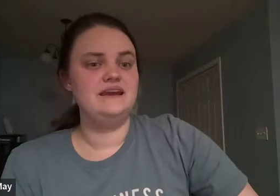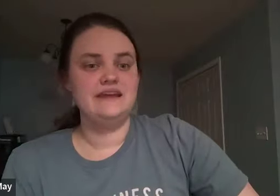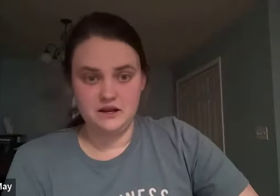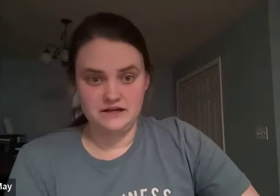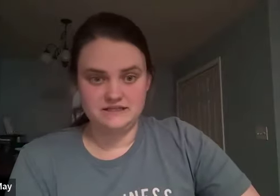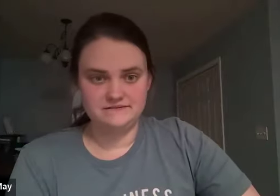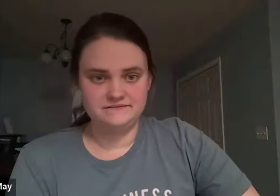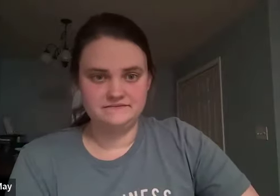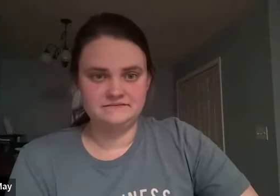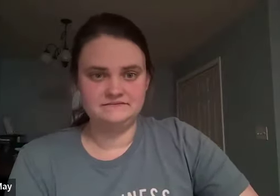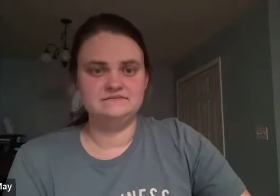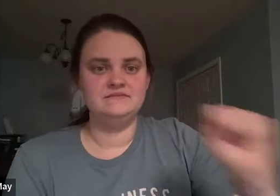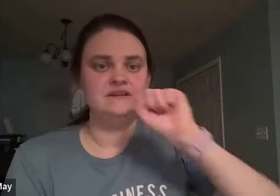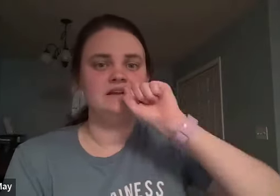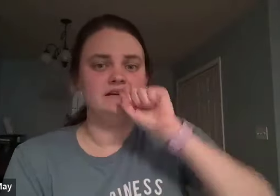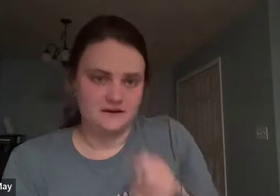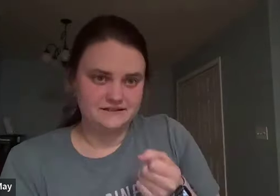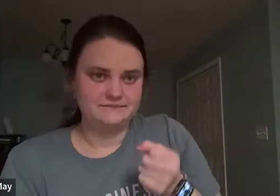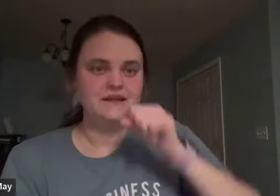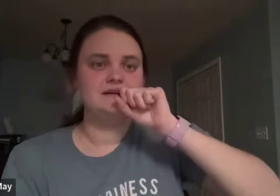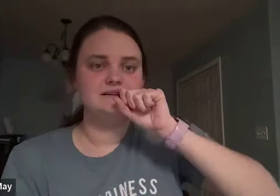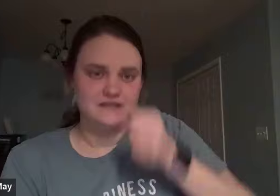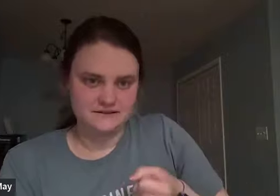Then carrot. Carrot. Carrot.